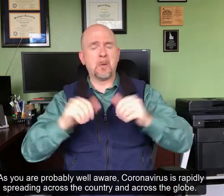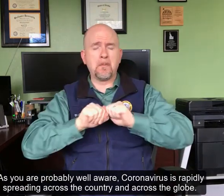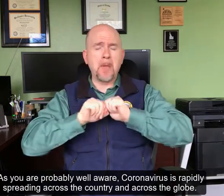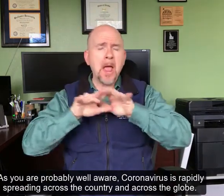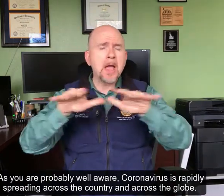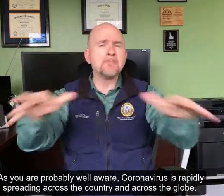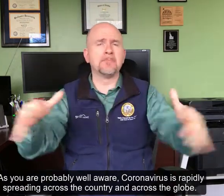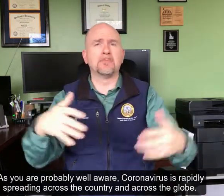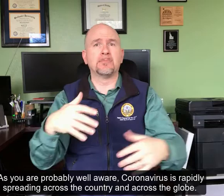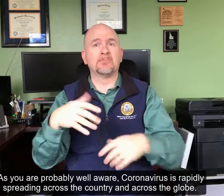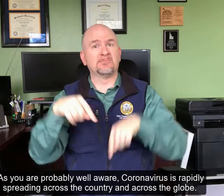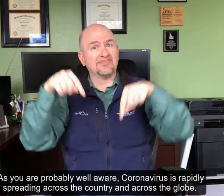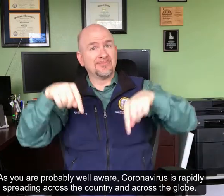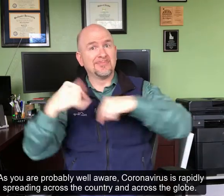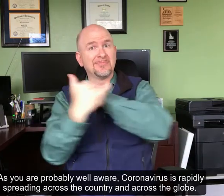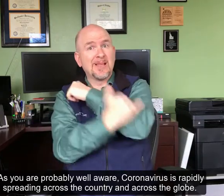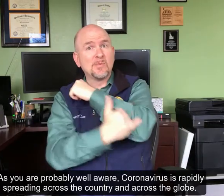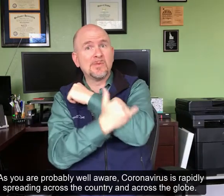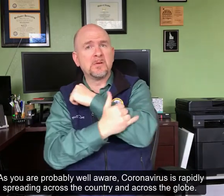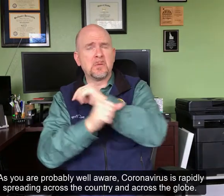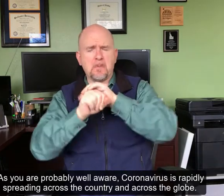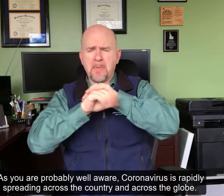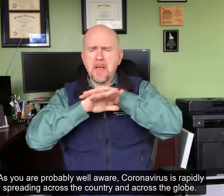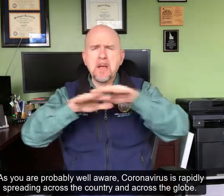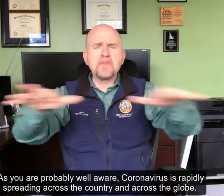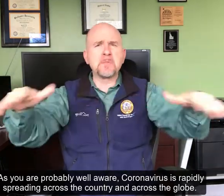spreading across the country and across the globe.